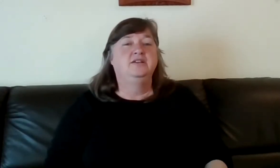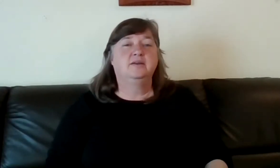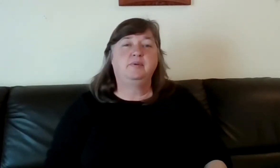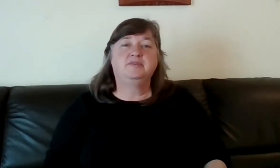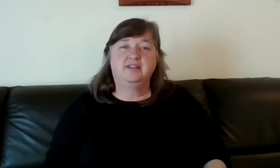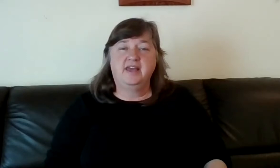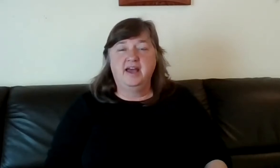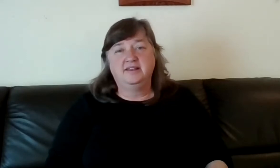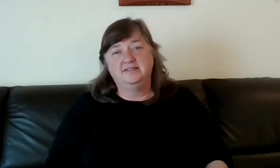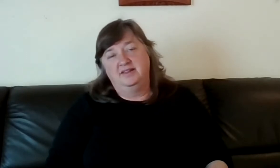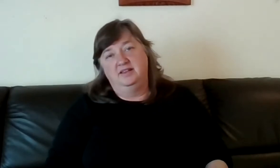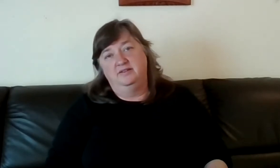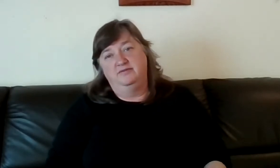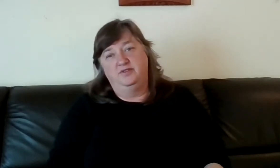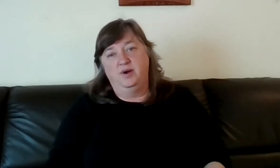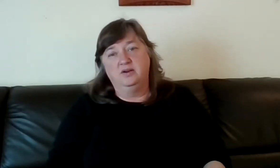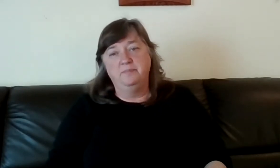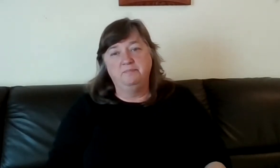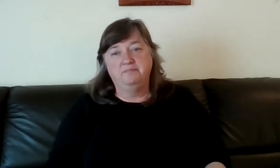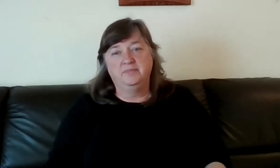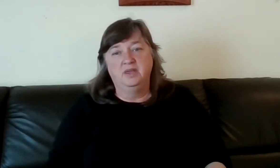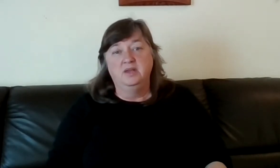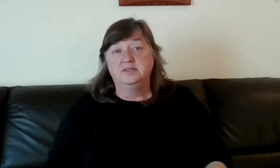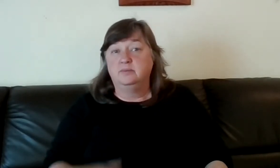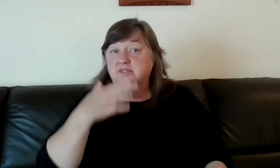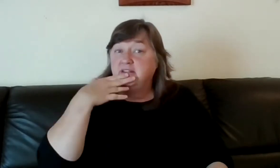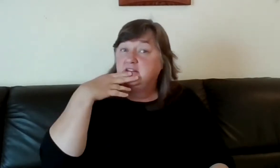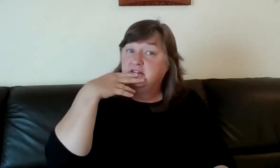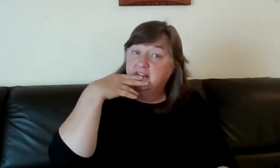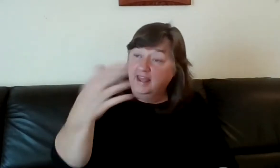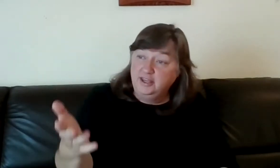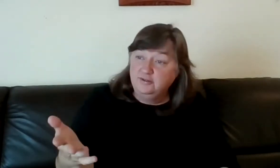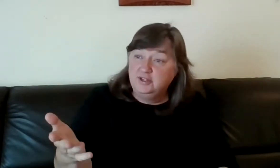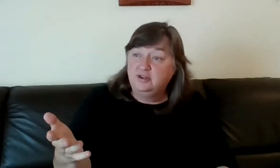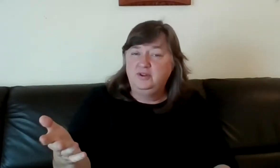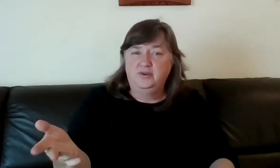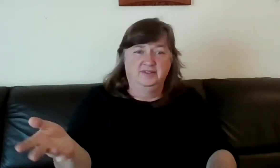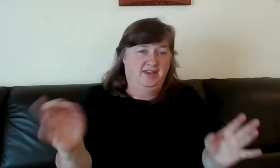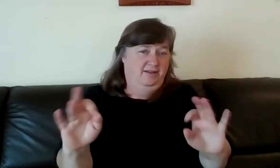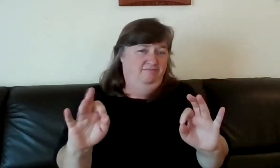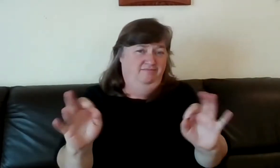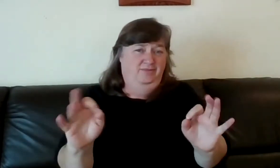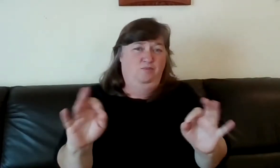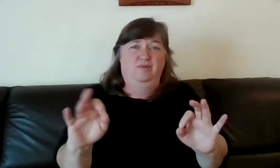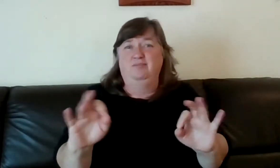Some people say that instead of you're welcome. Someone say thank you to you, and you can say no